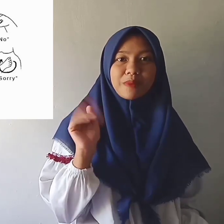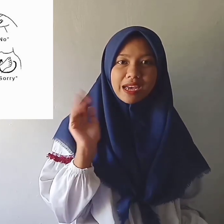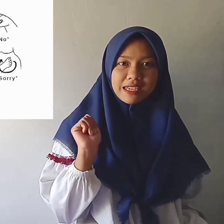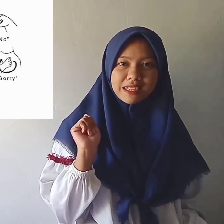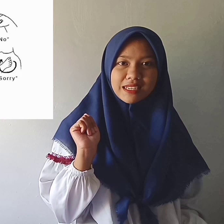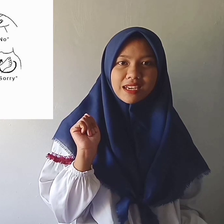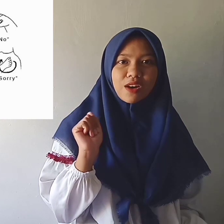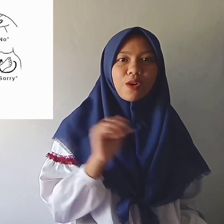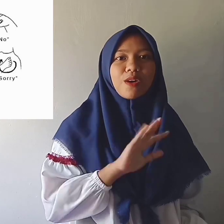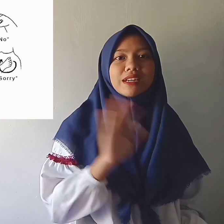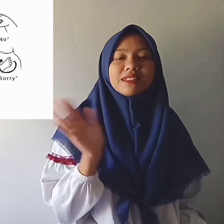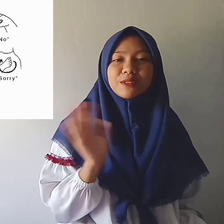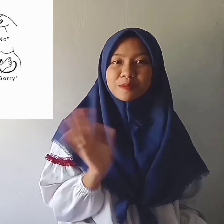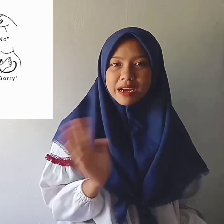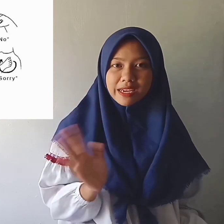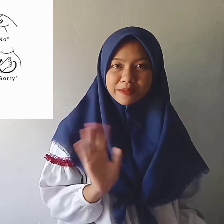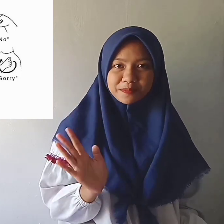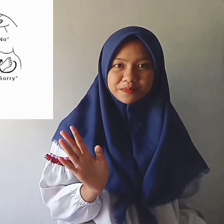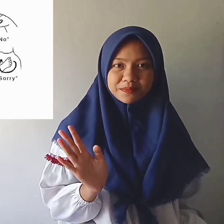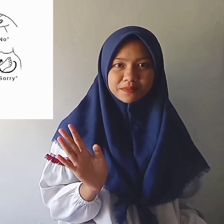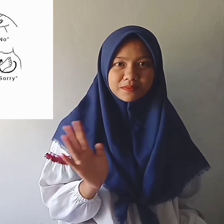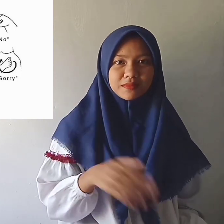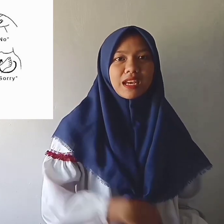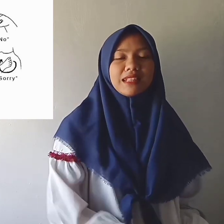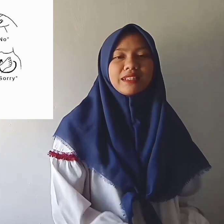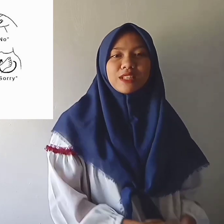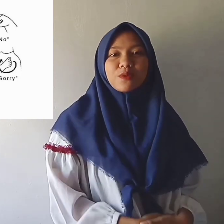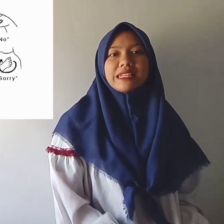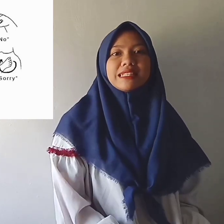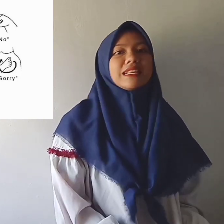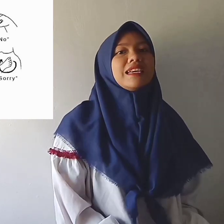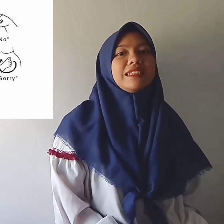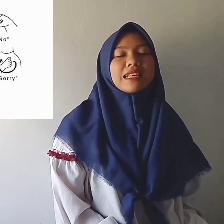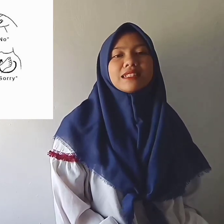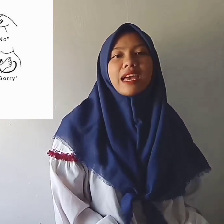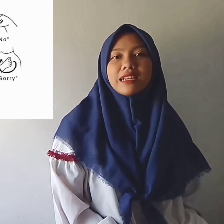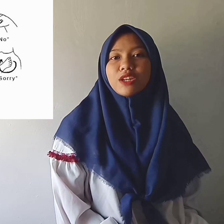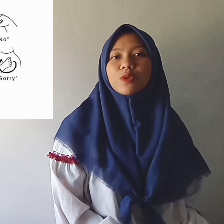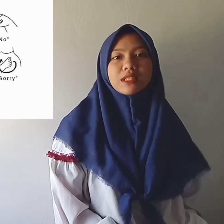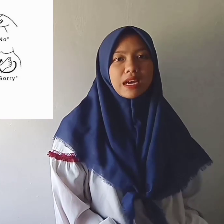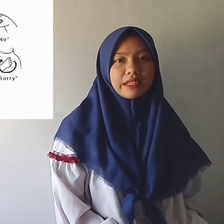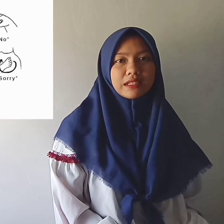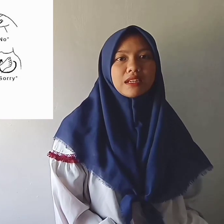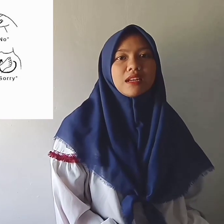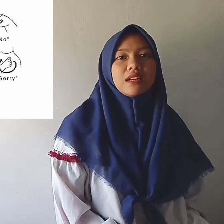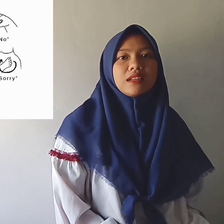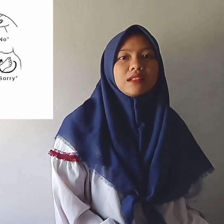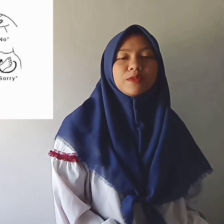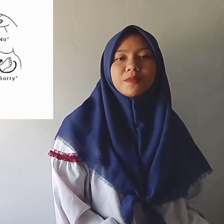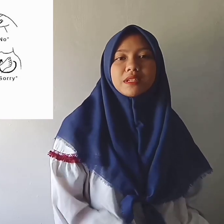Goodbye or goodbye. And the next one is yes and no sign. The movement